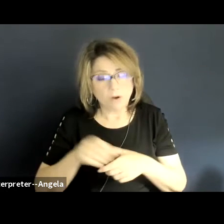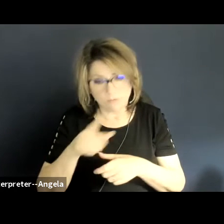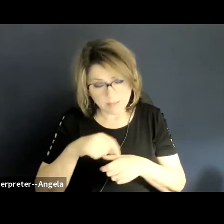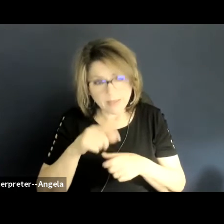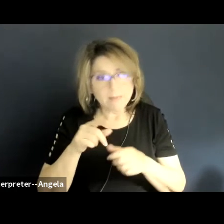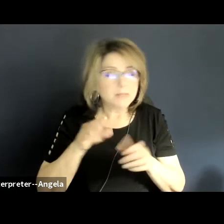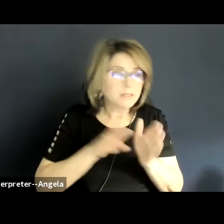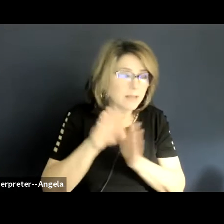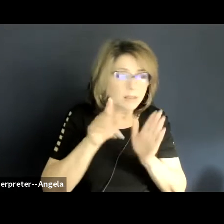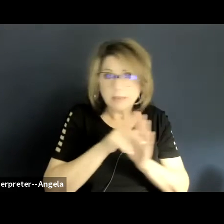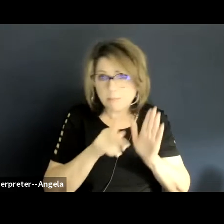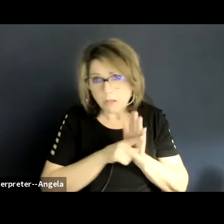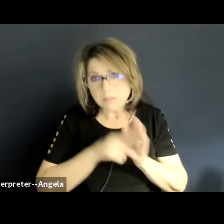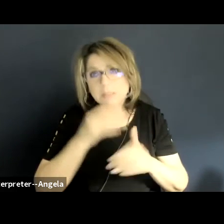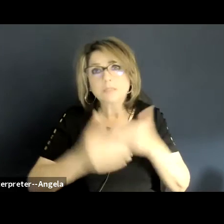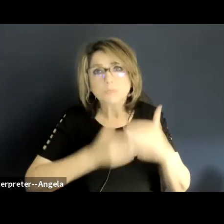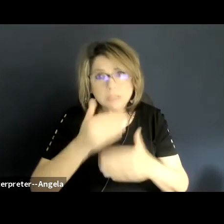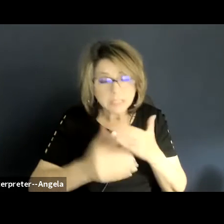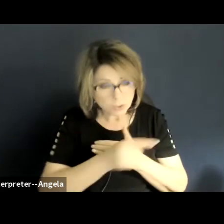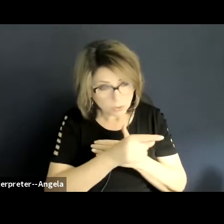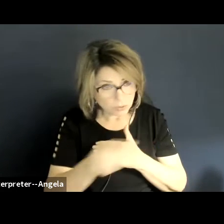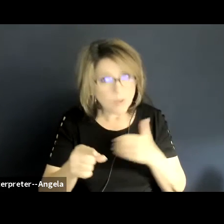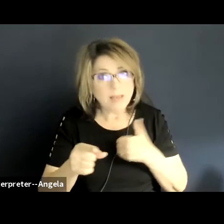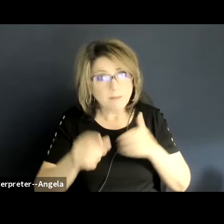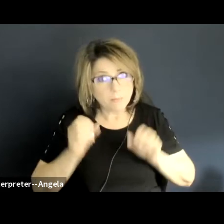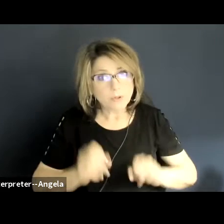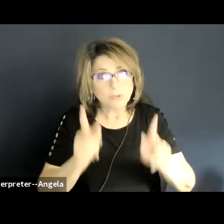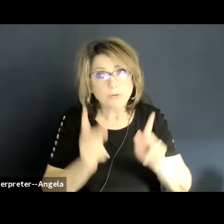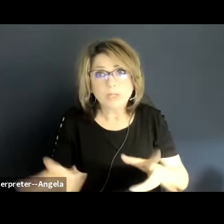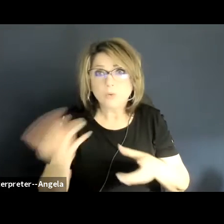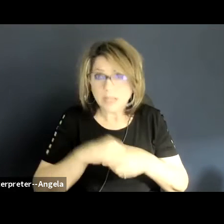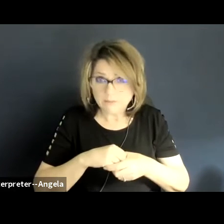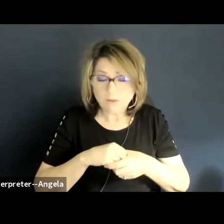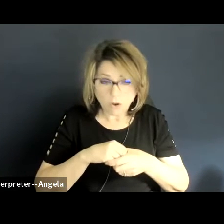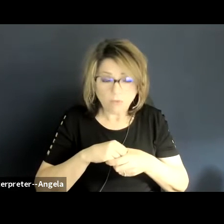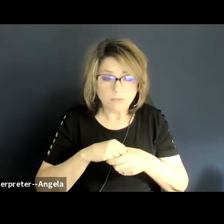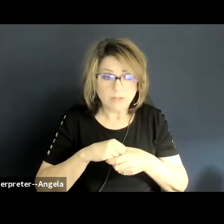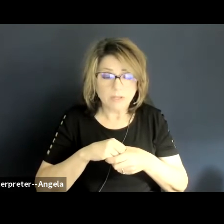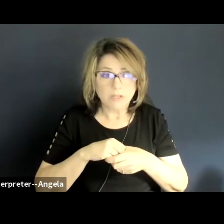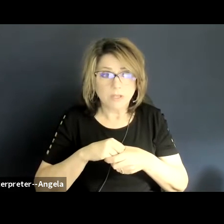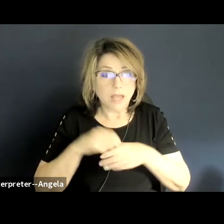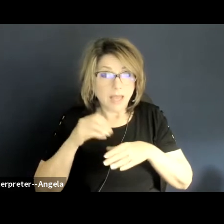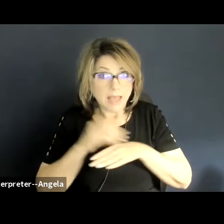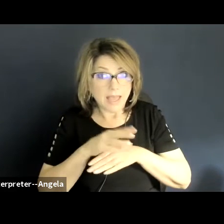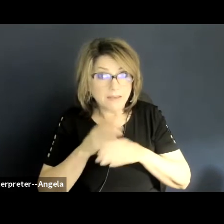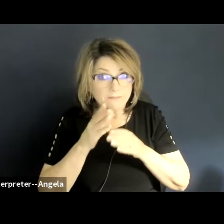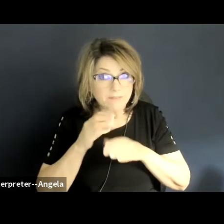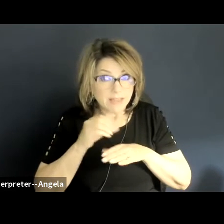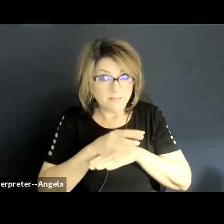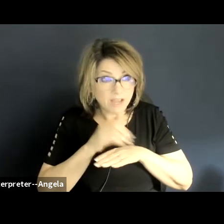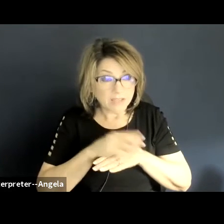procedures. You'll have an opportunity to get involved with an advisory committee or a